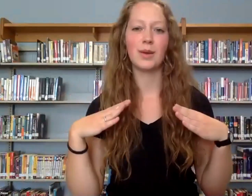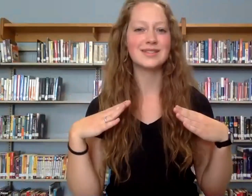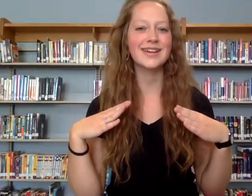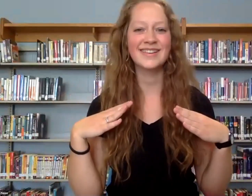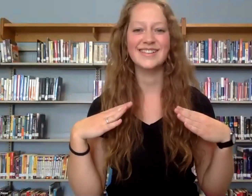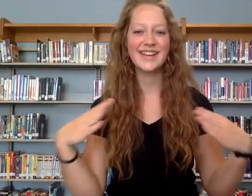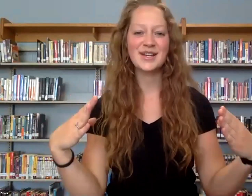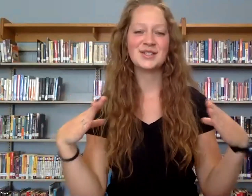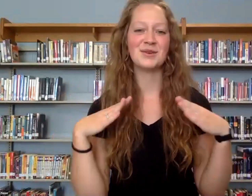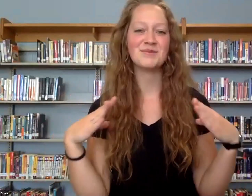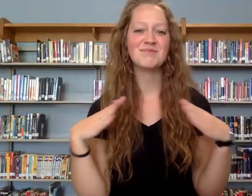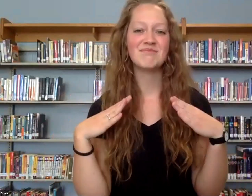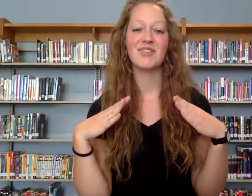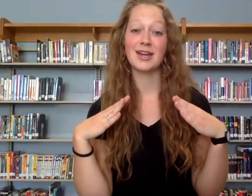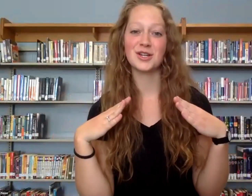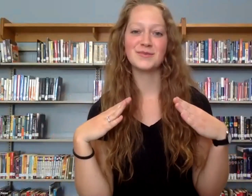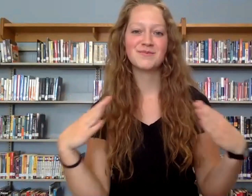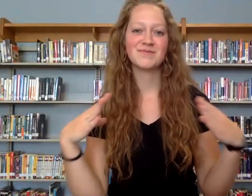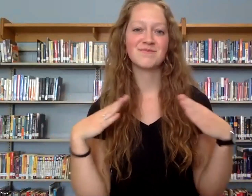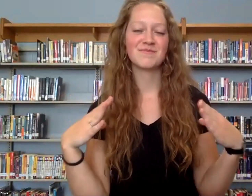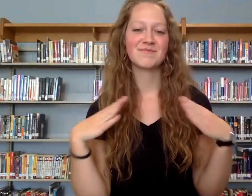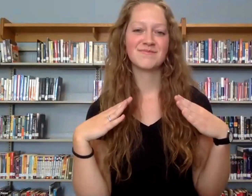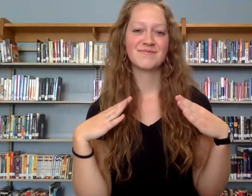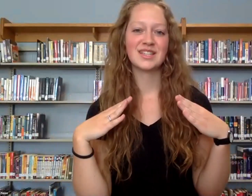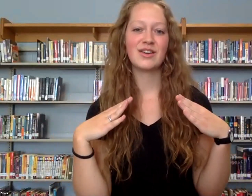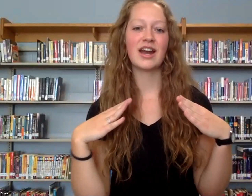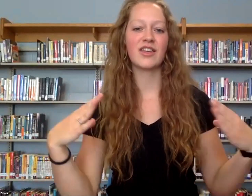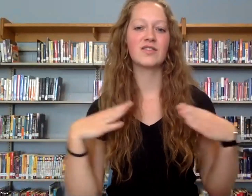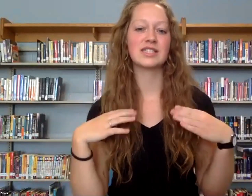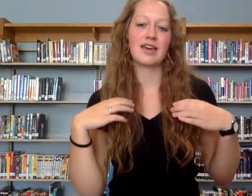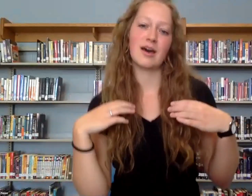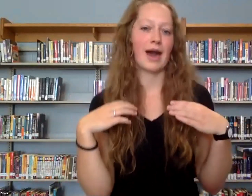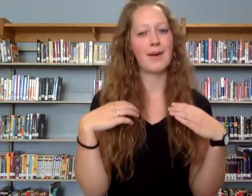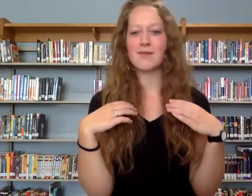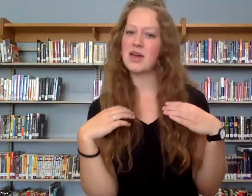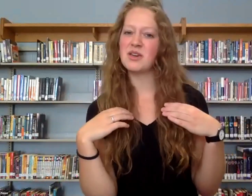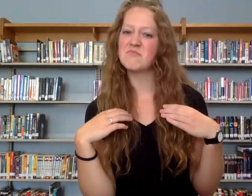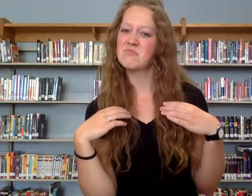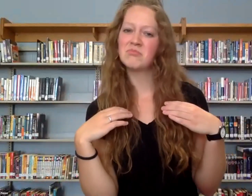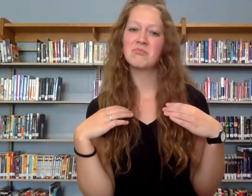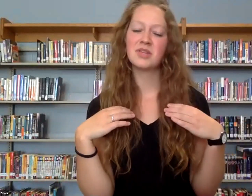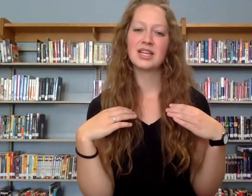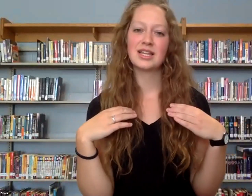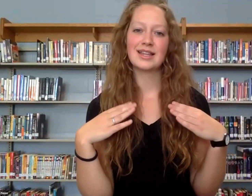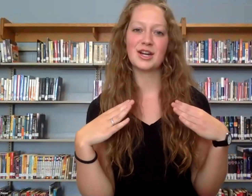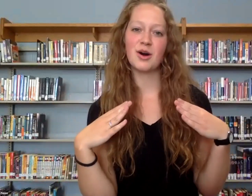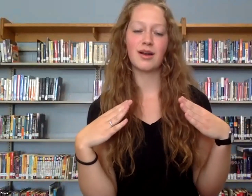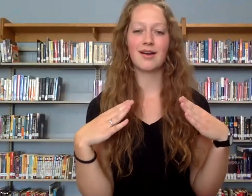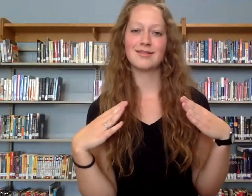armpits. So, vacation. You kind of think of it as like a backpack. okay, that's like you're going on